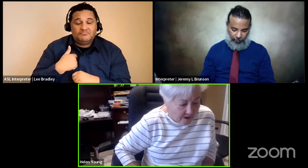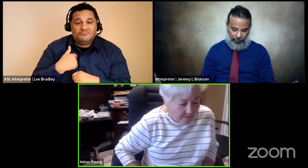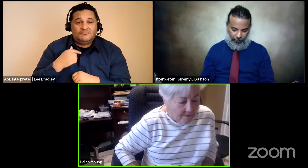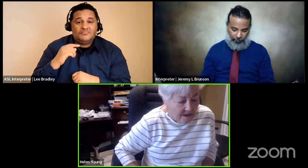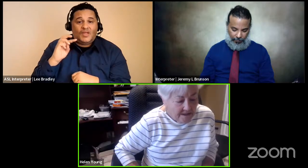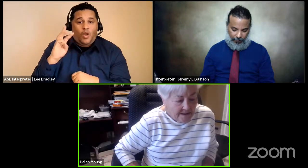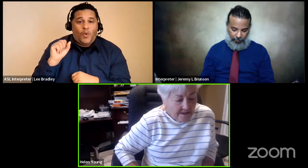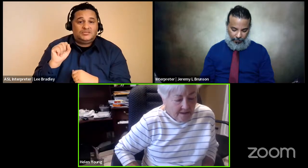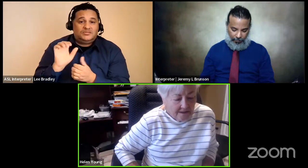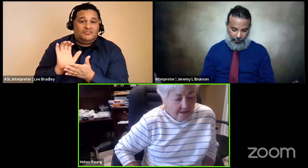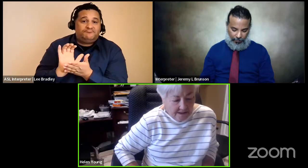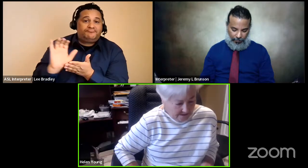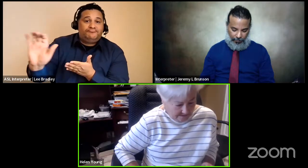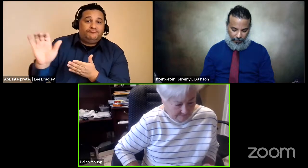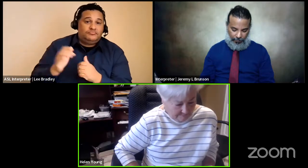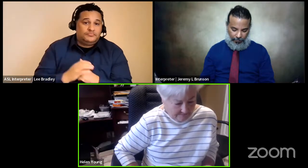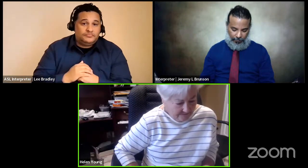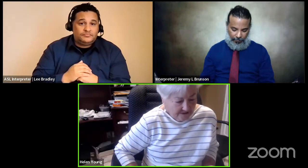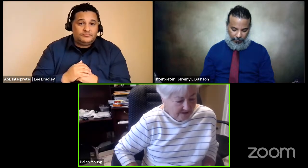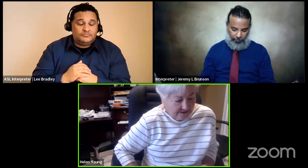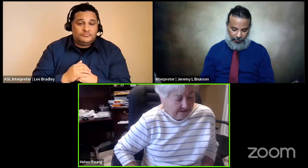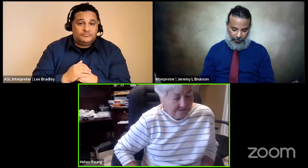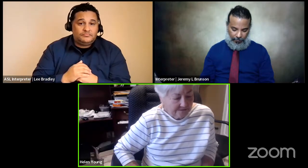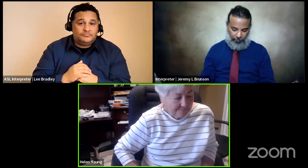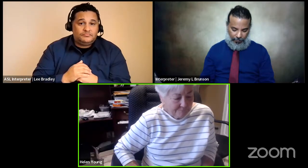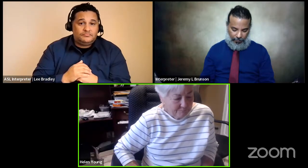ostracized from